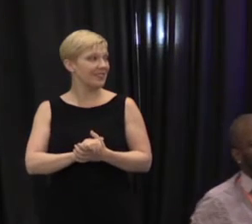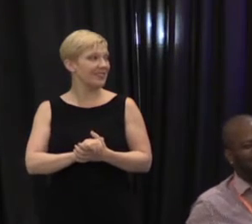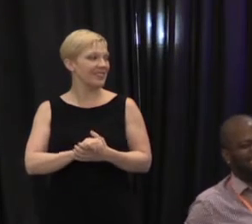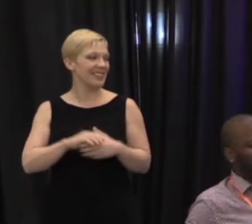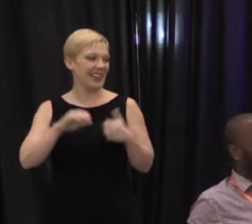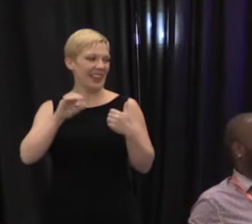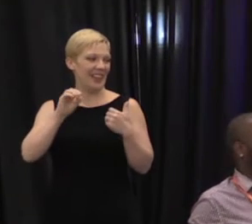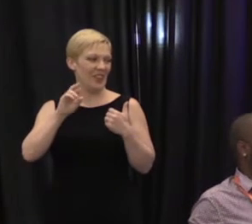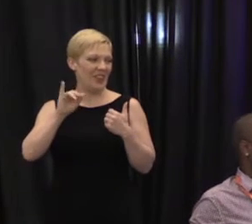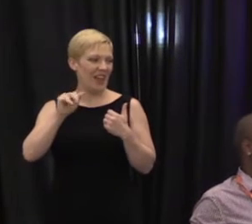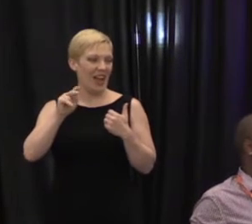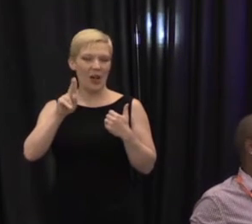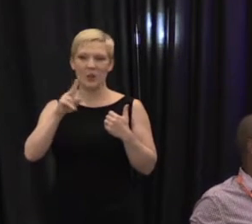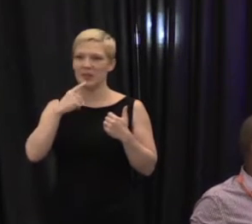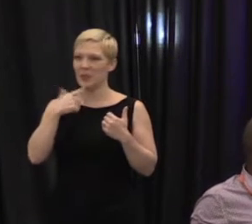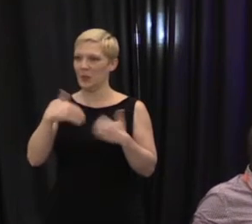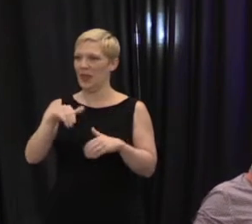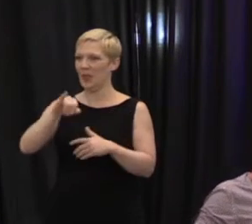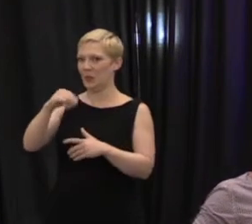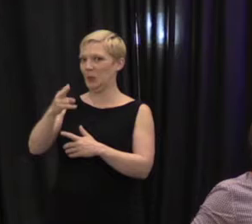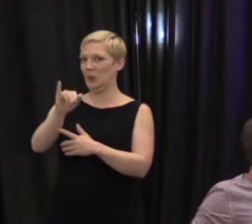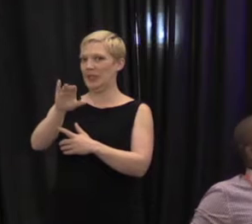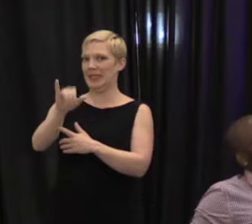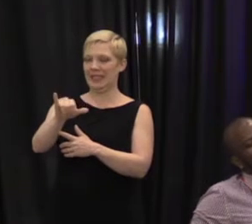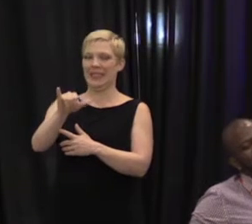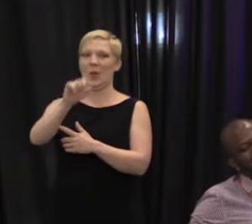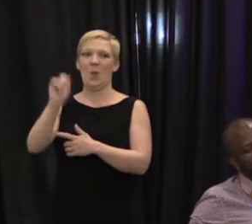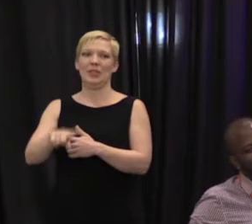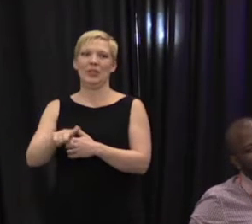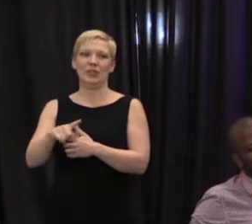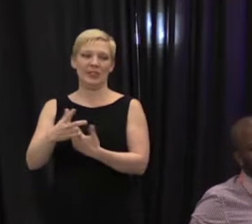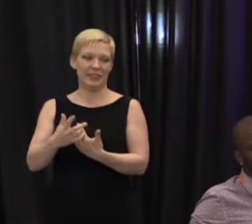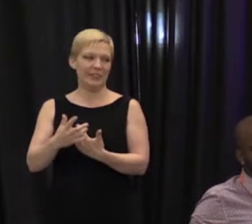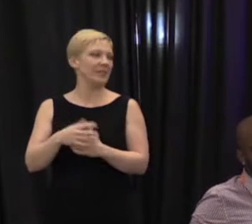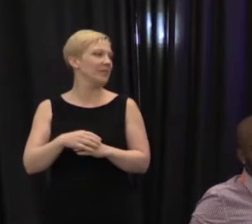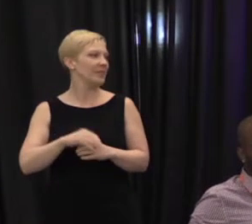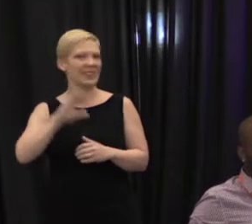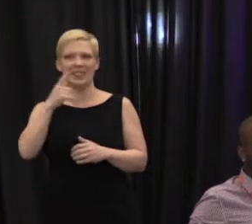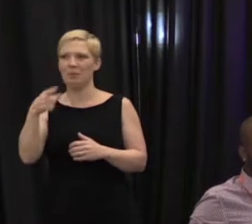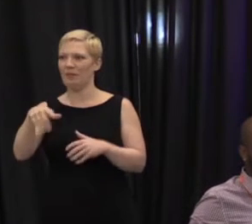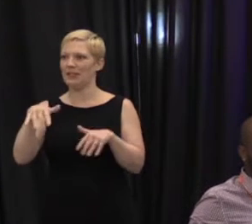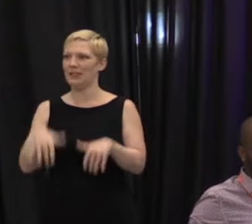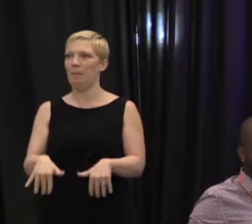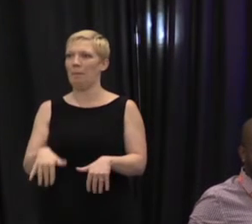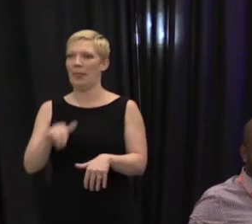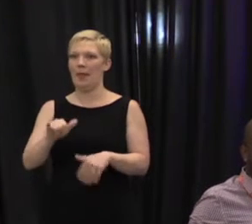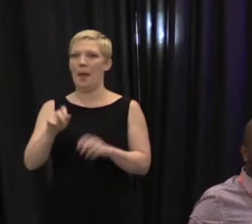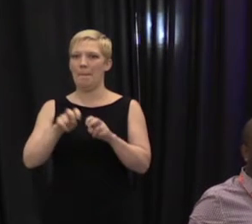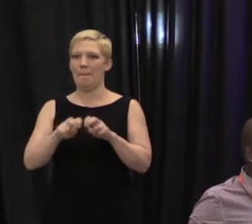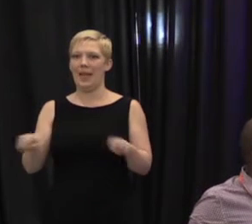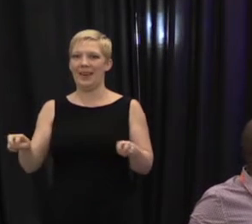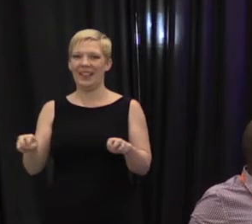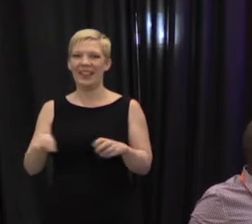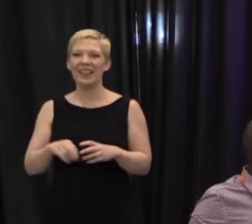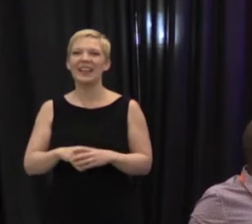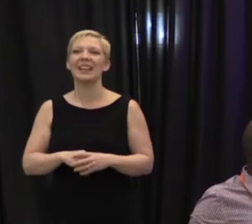Thank you. I was like, yeah, juicy, zesty. This is like stump the panel. I know. Well, one thing I